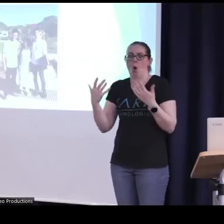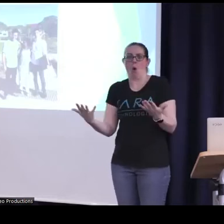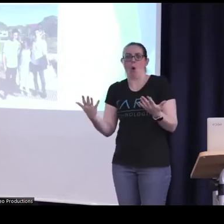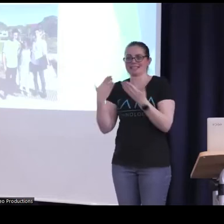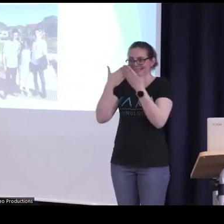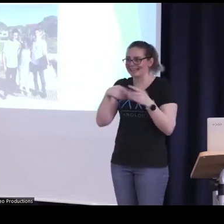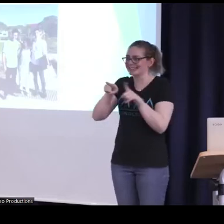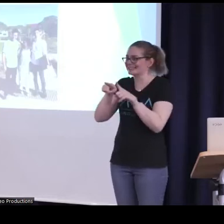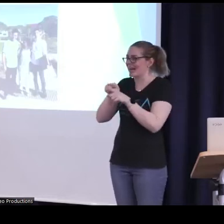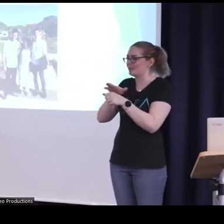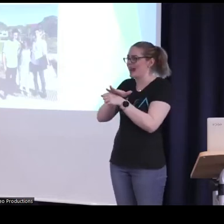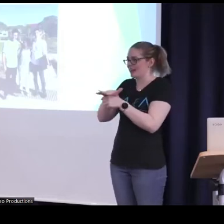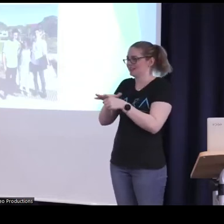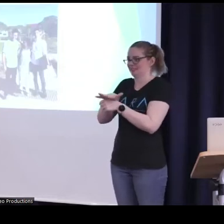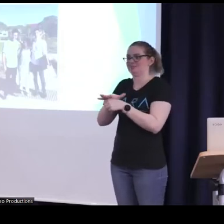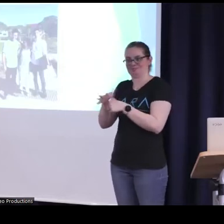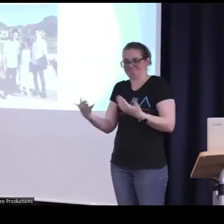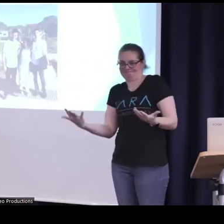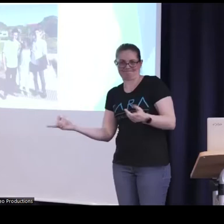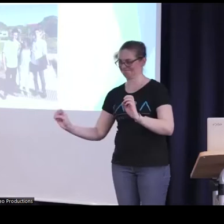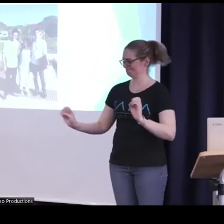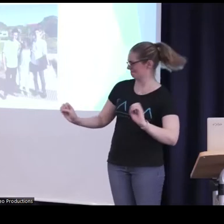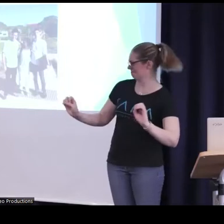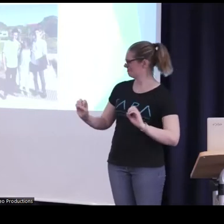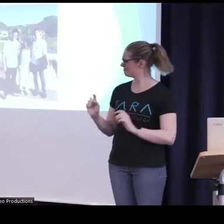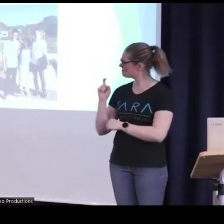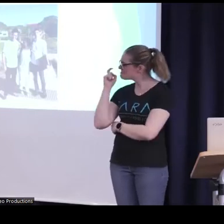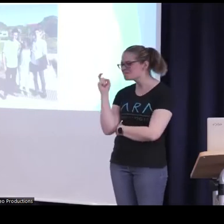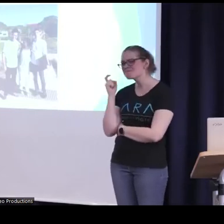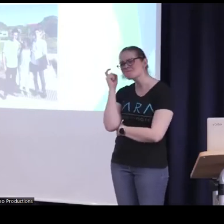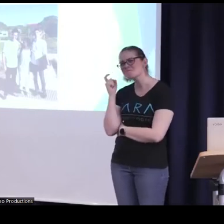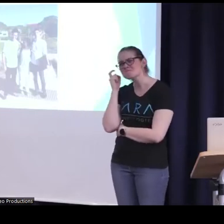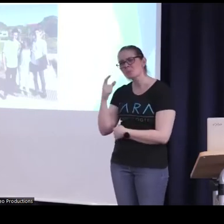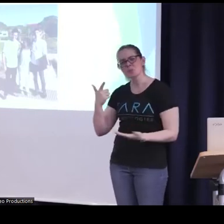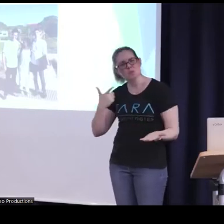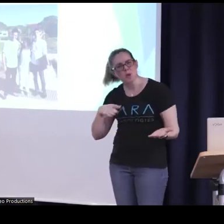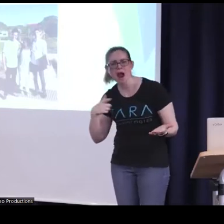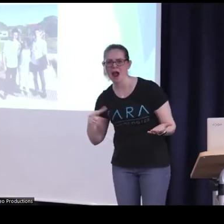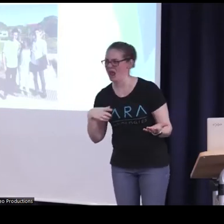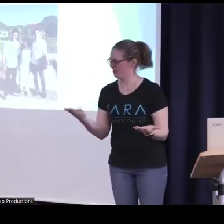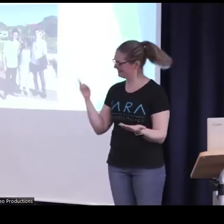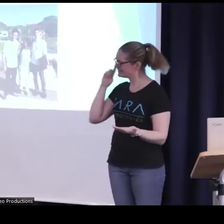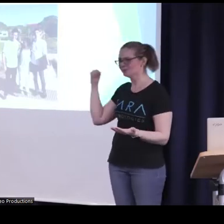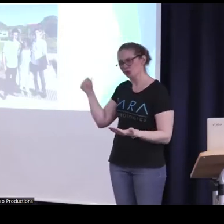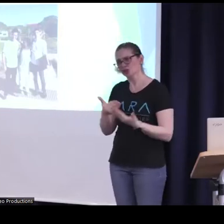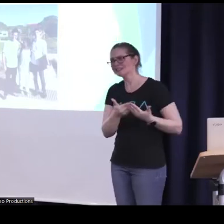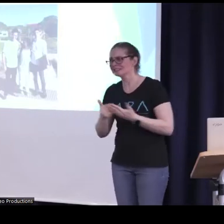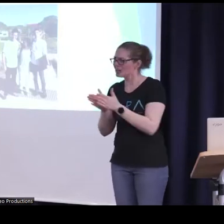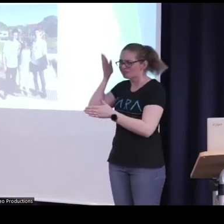was no other deaf students within the PhD area. And he had to start to think, why is